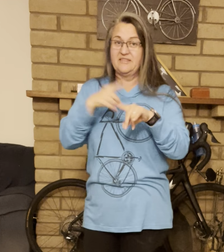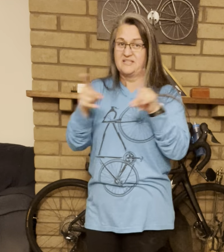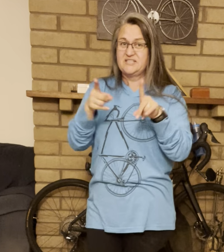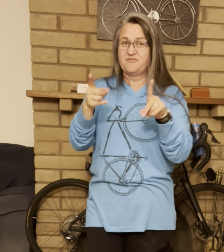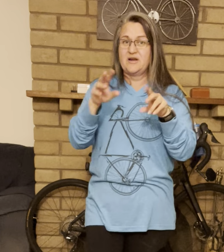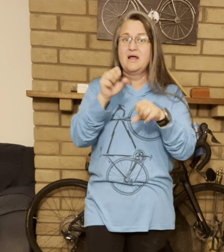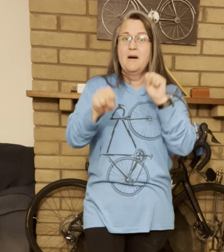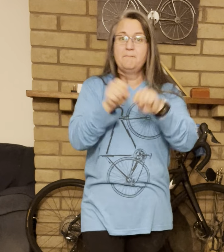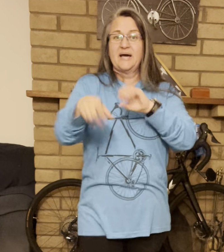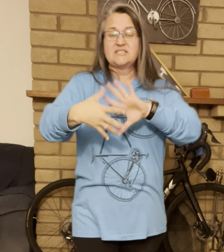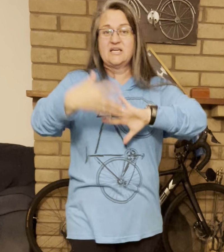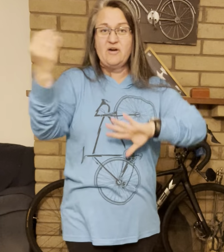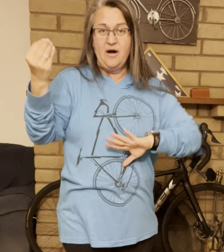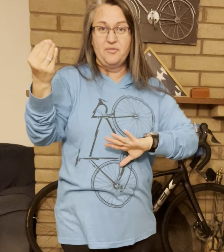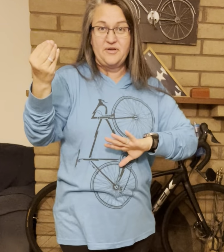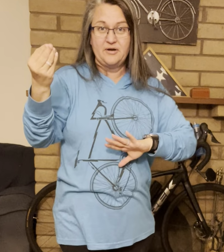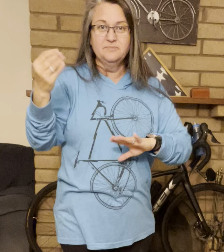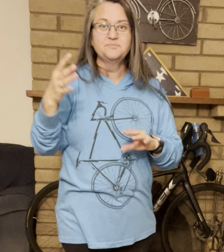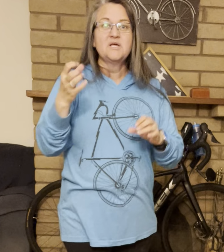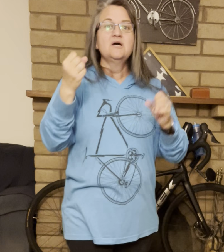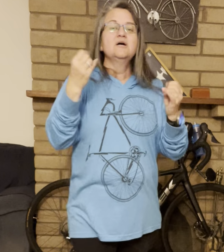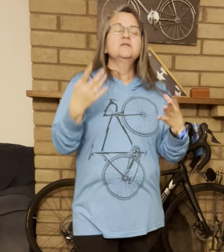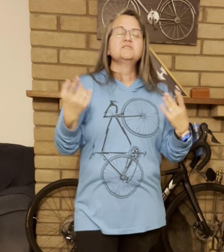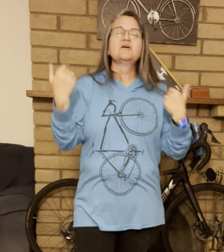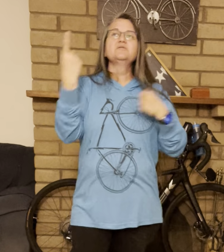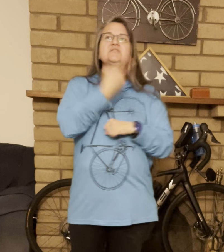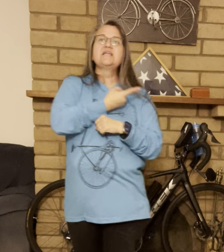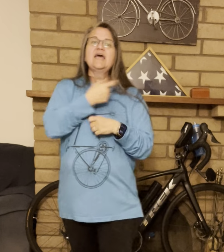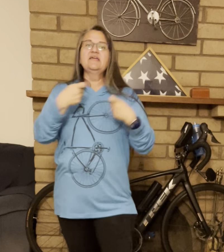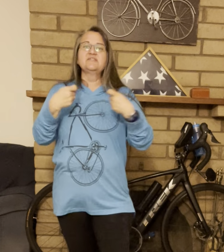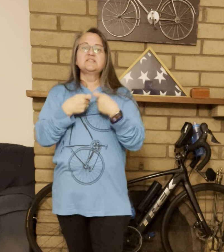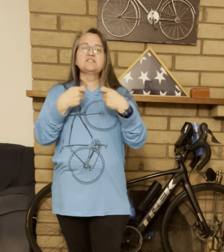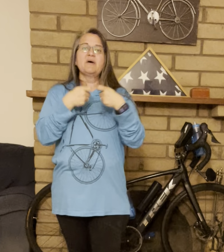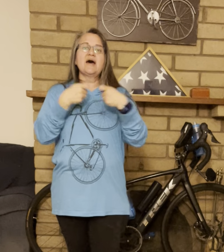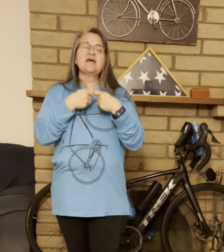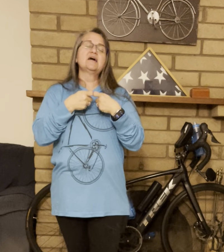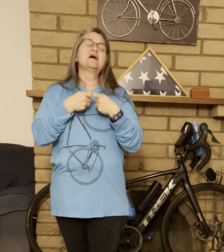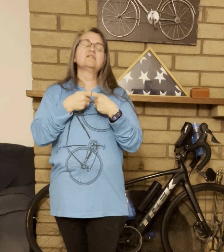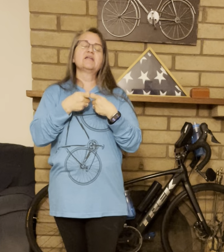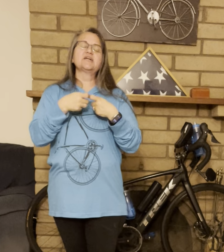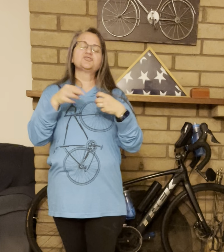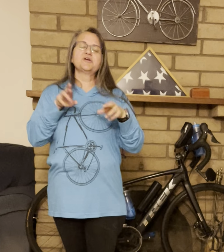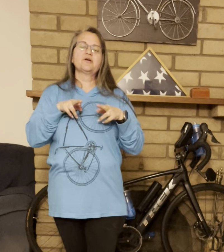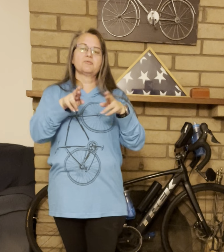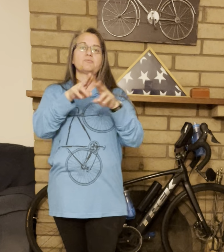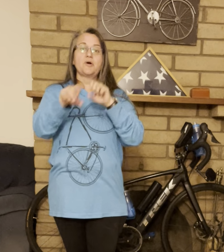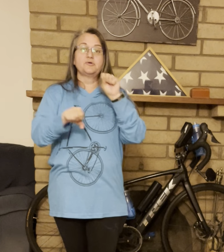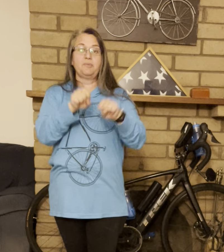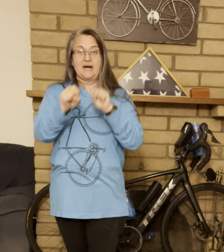the different bikes that are out there. So today, this is my electric road